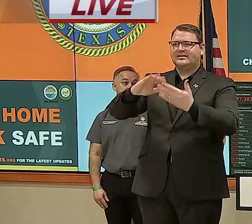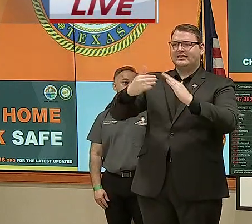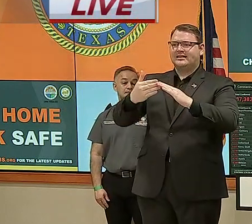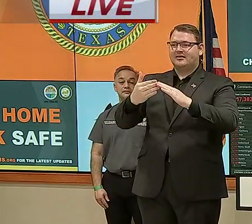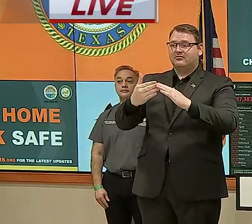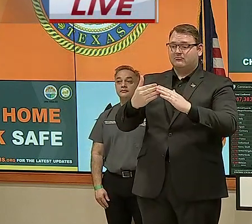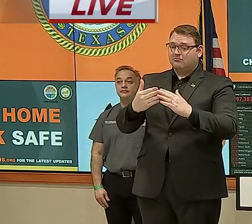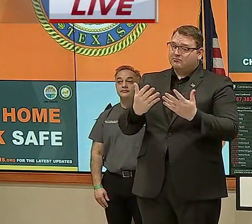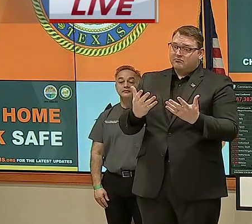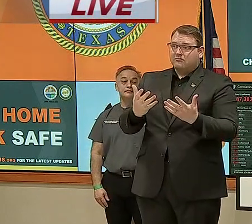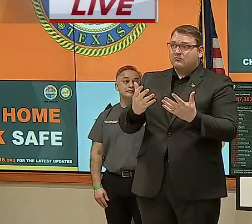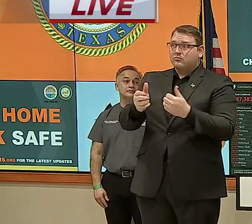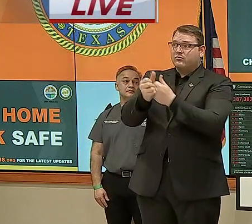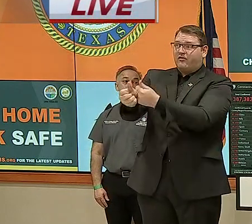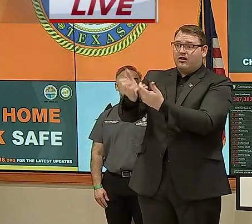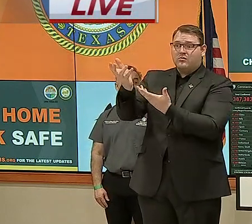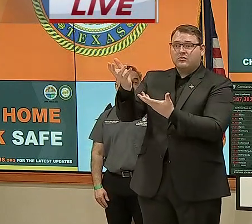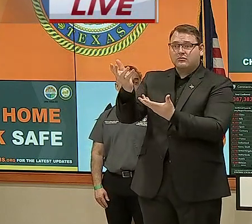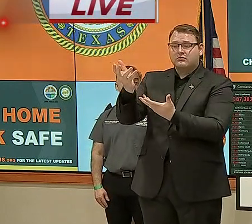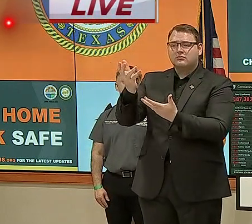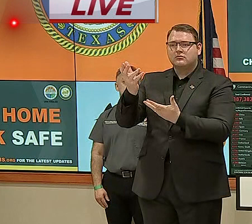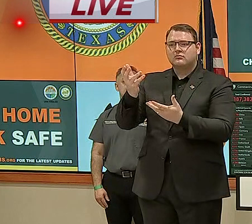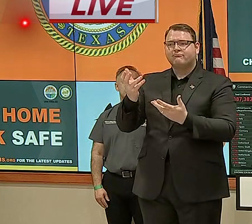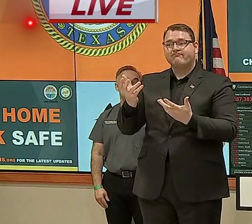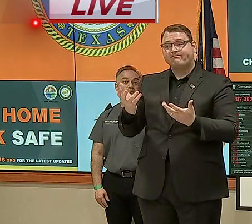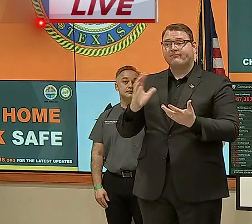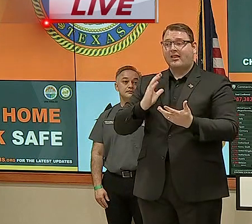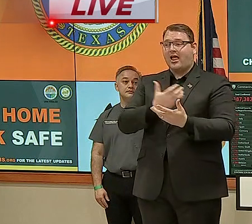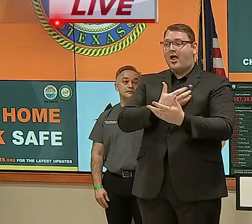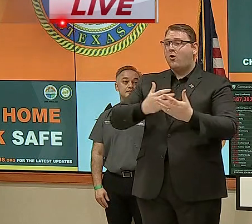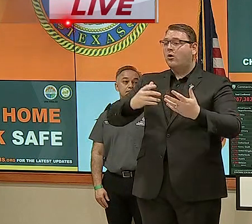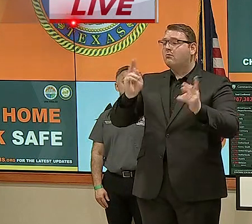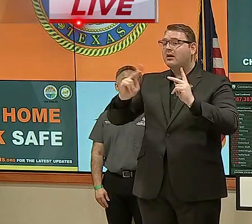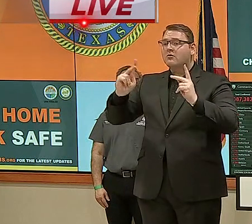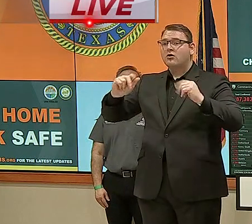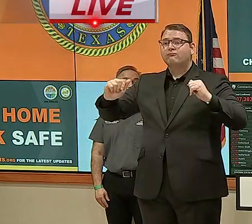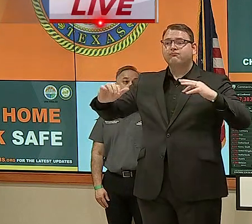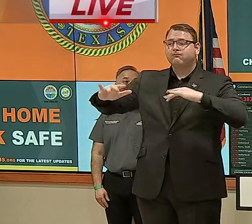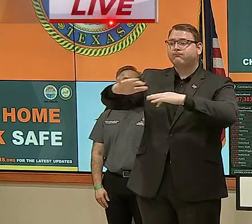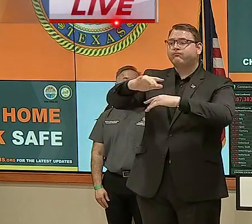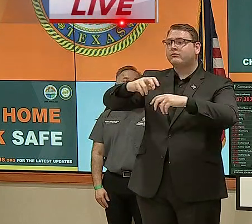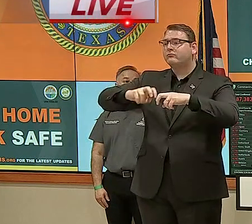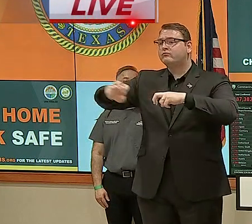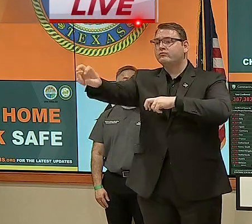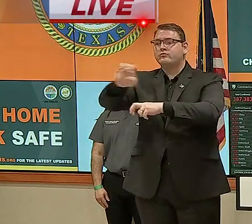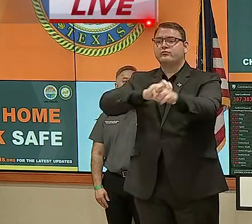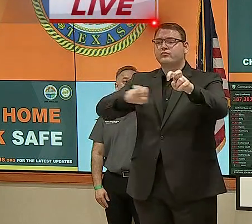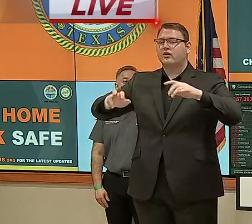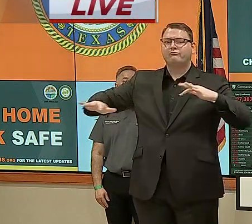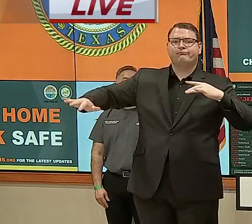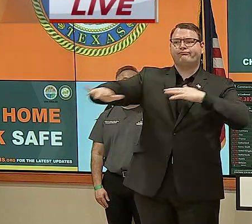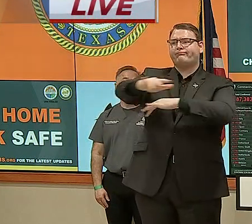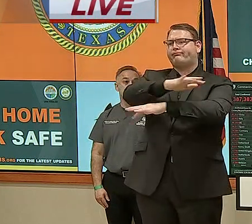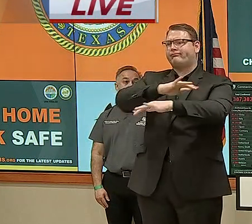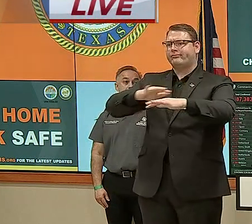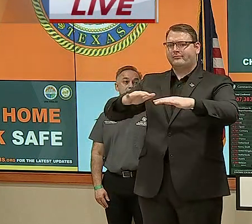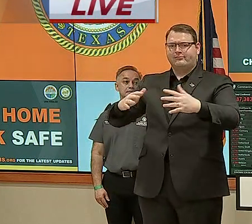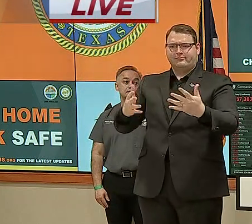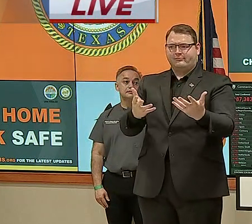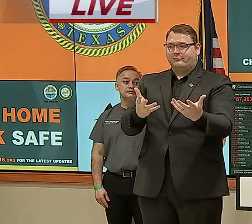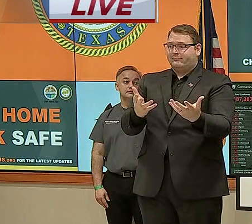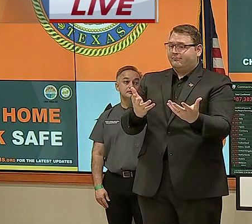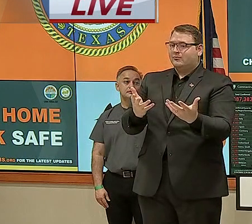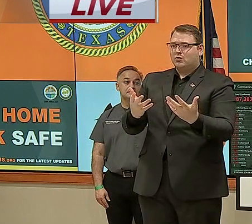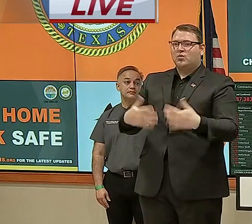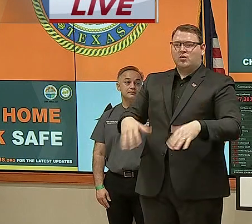very porous, and that people travel from one location to another. And if I can go even further than that, I've been in conversation with